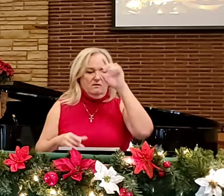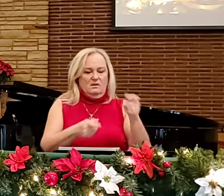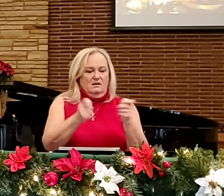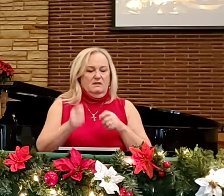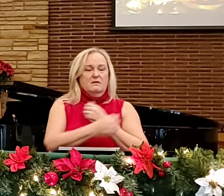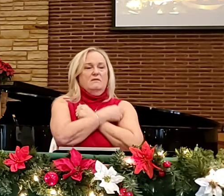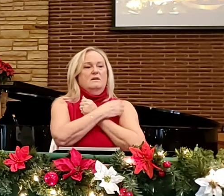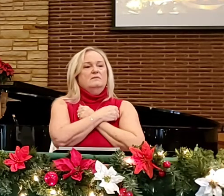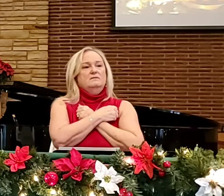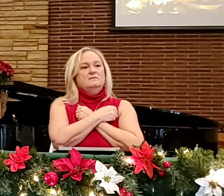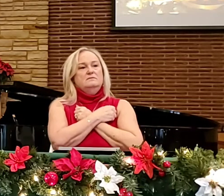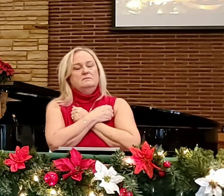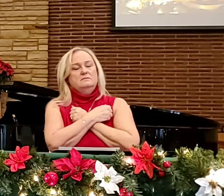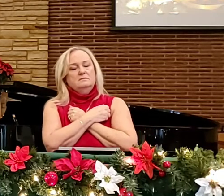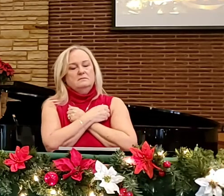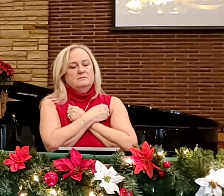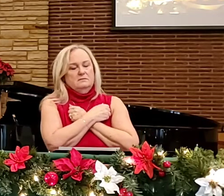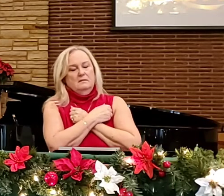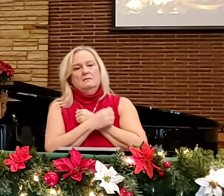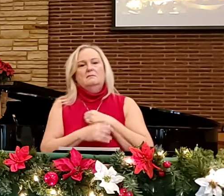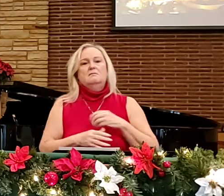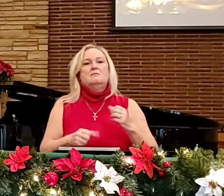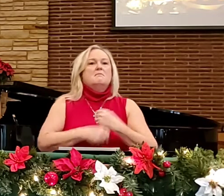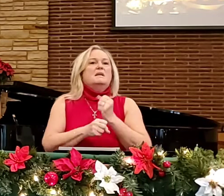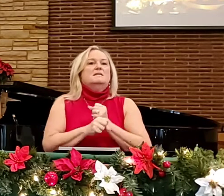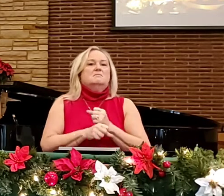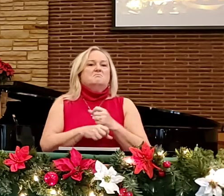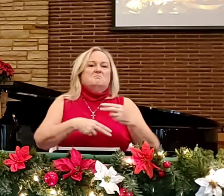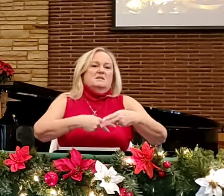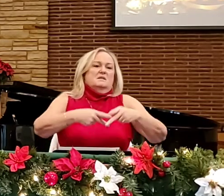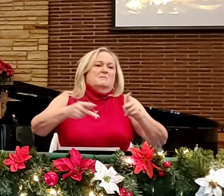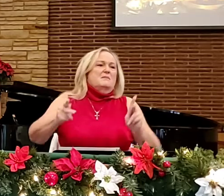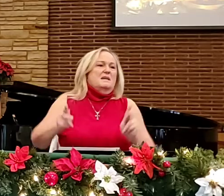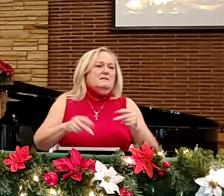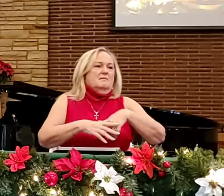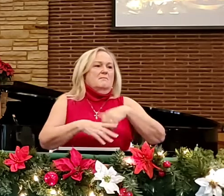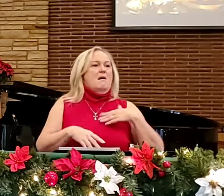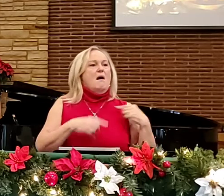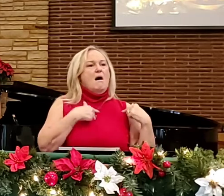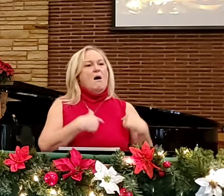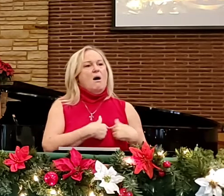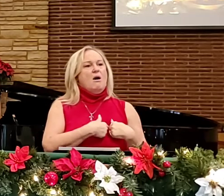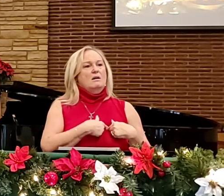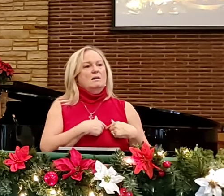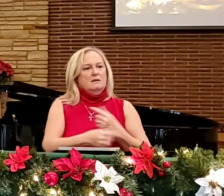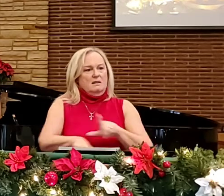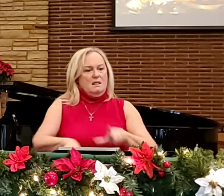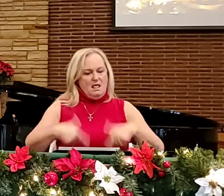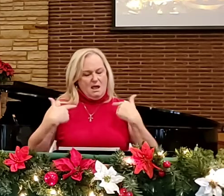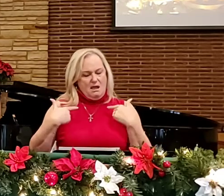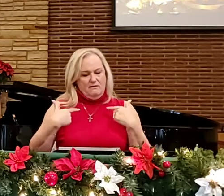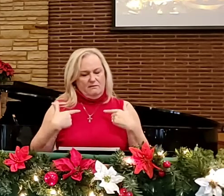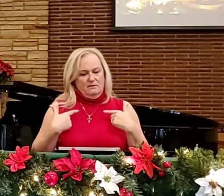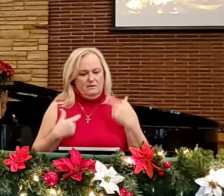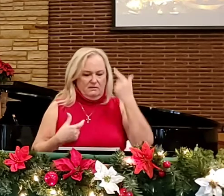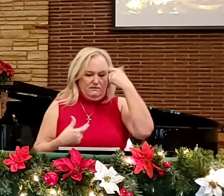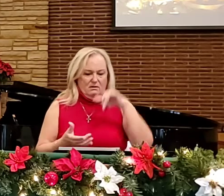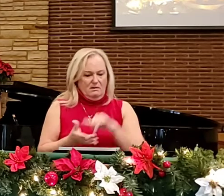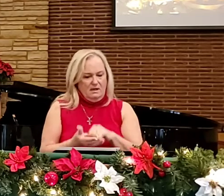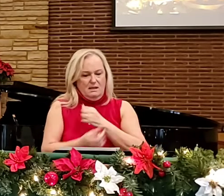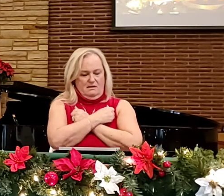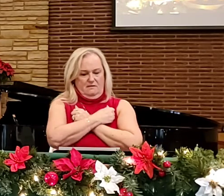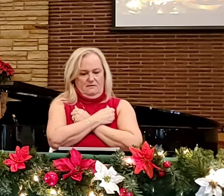of love, I would make some space in my heart and life for that